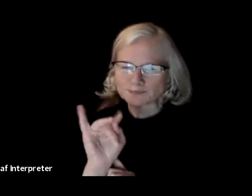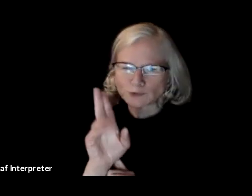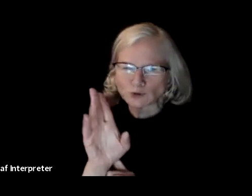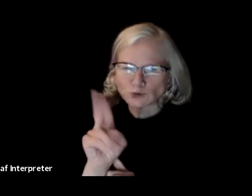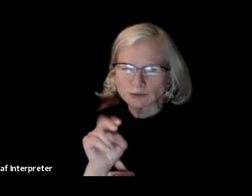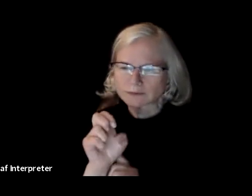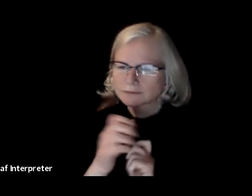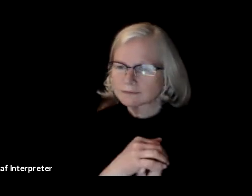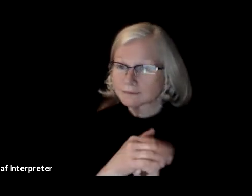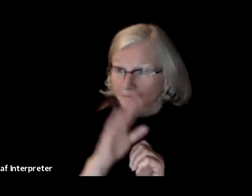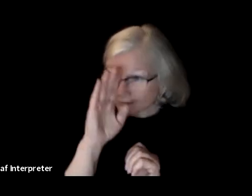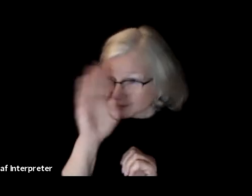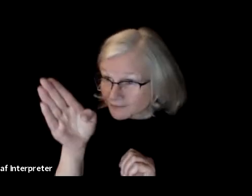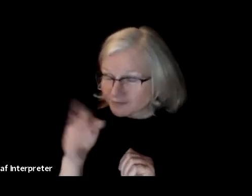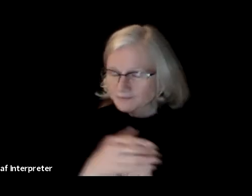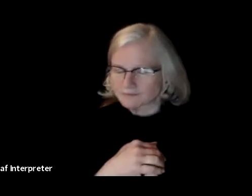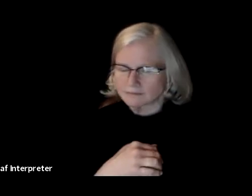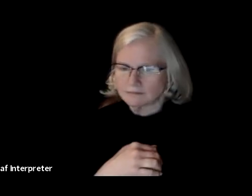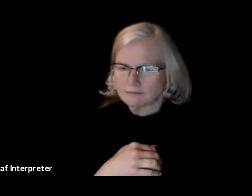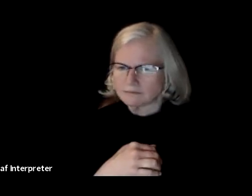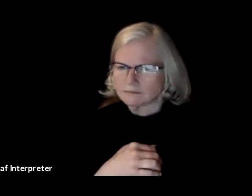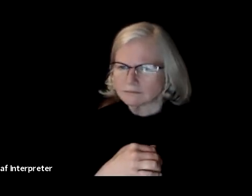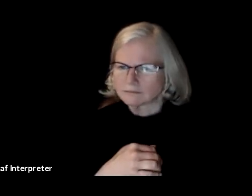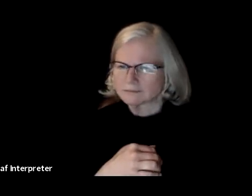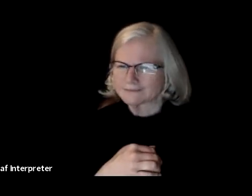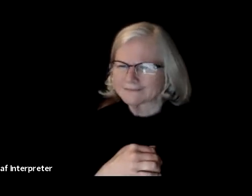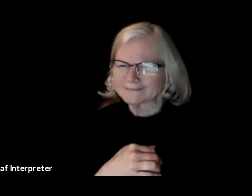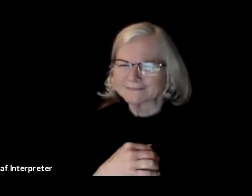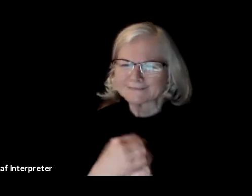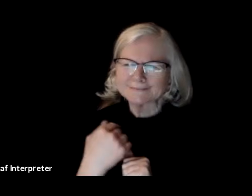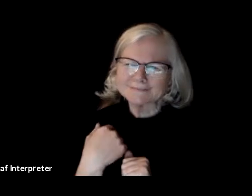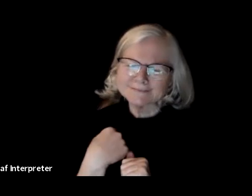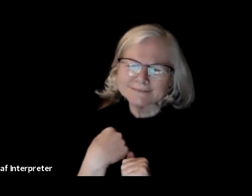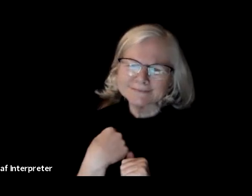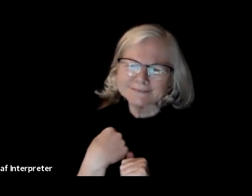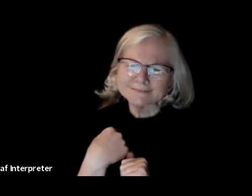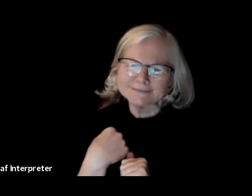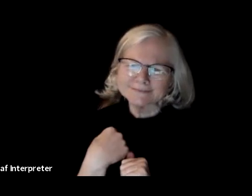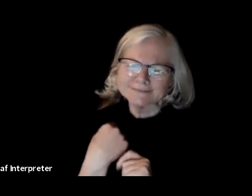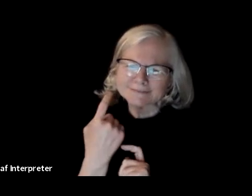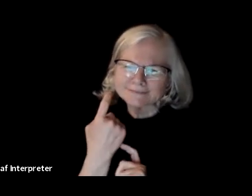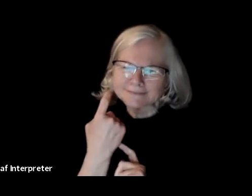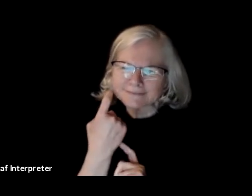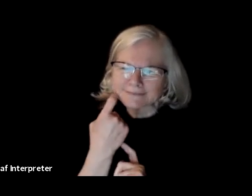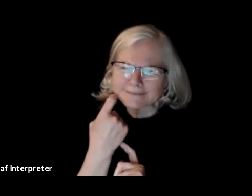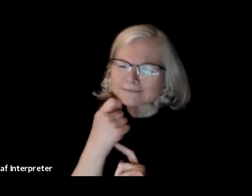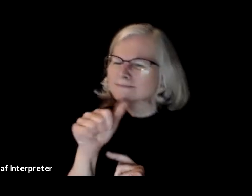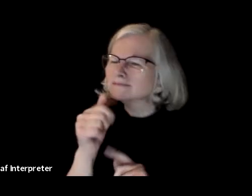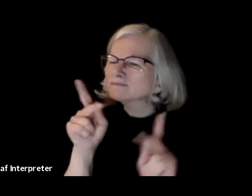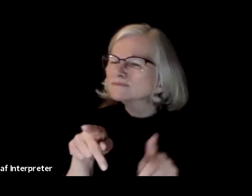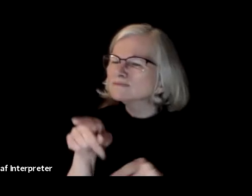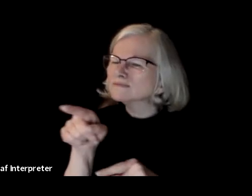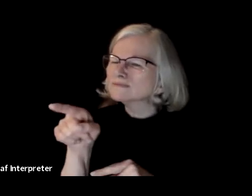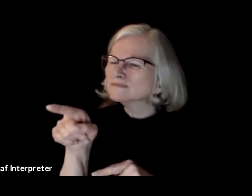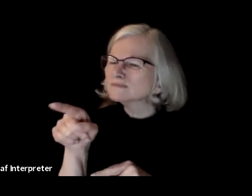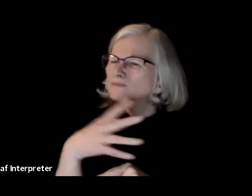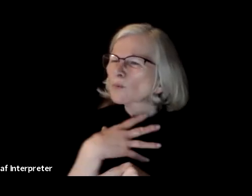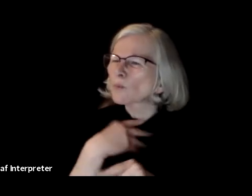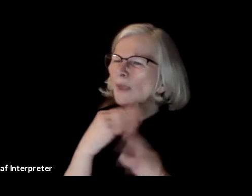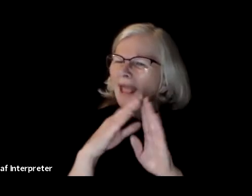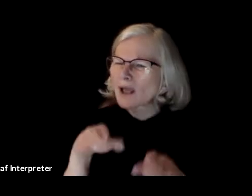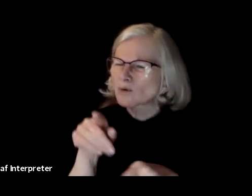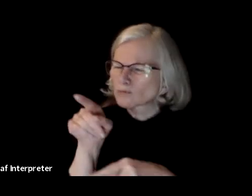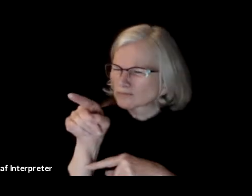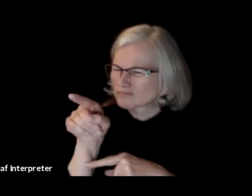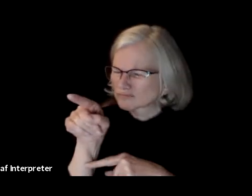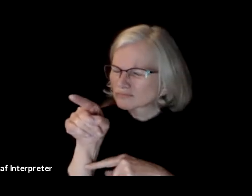thank you. A couple days ago, Andy Slavitt in the White House said that it didn't appear as